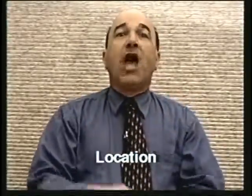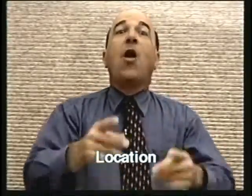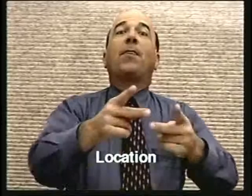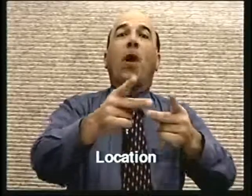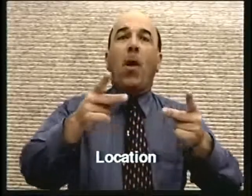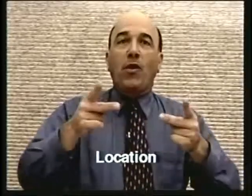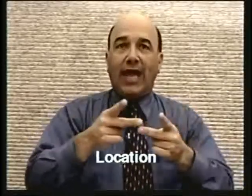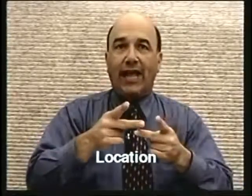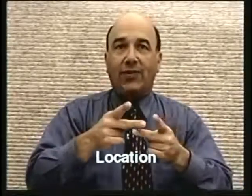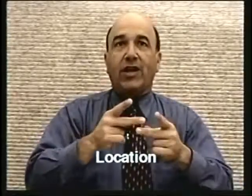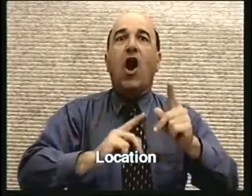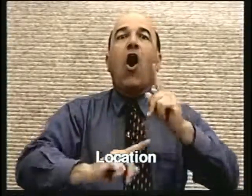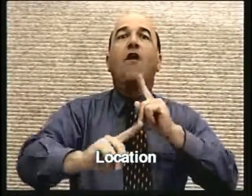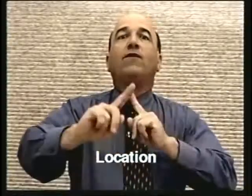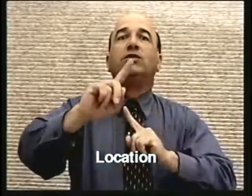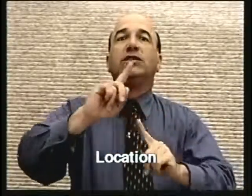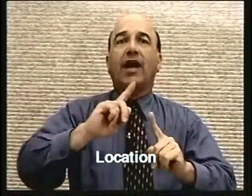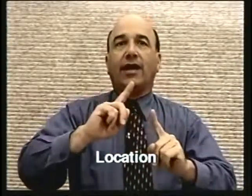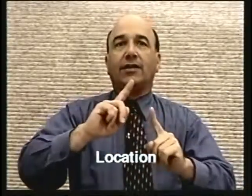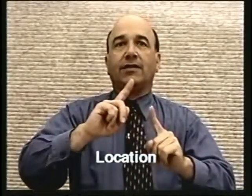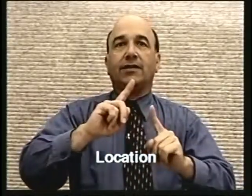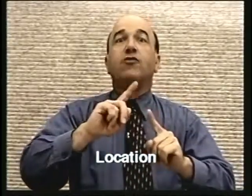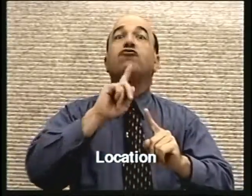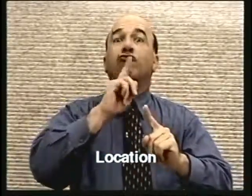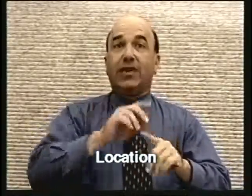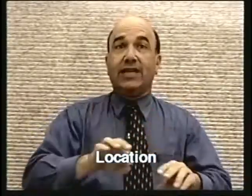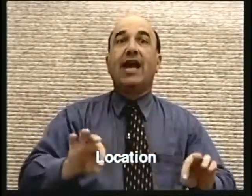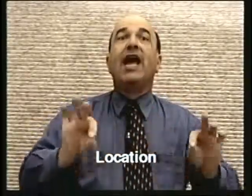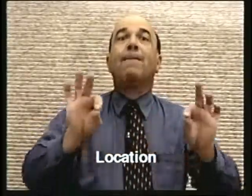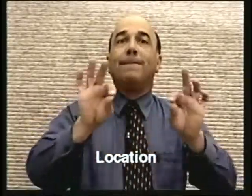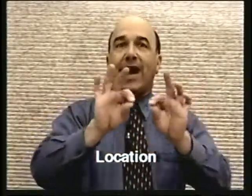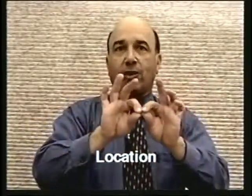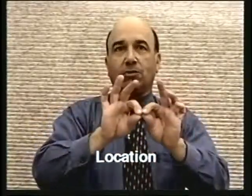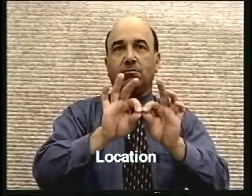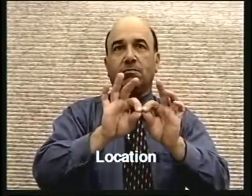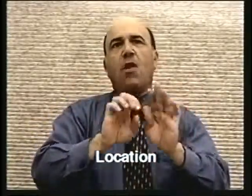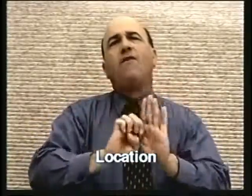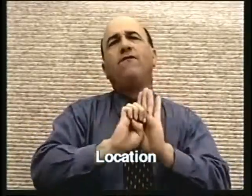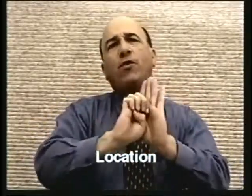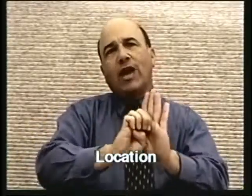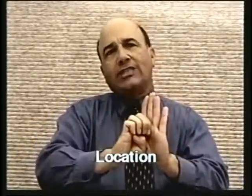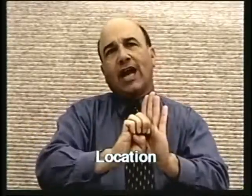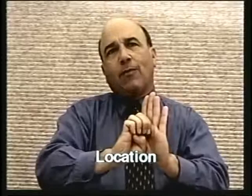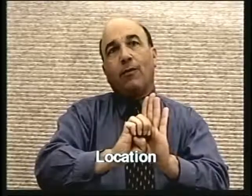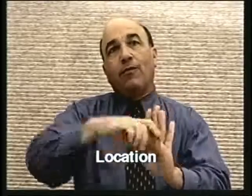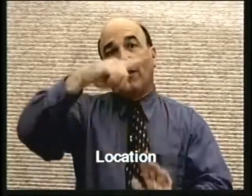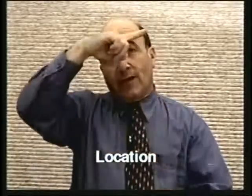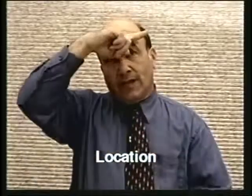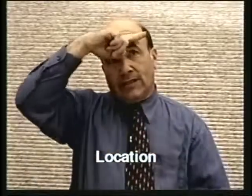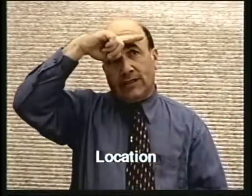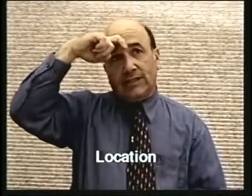The location of the sign really matters. For example,